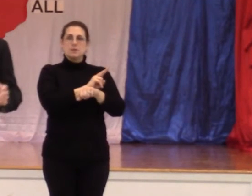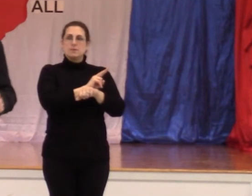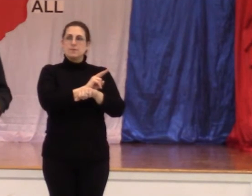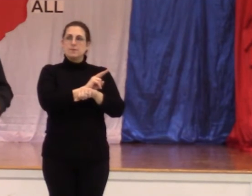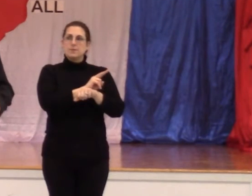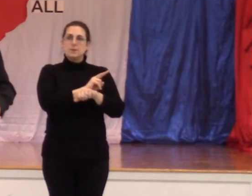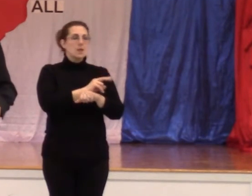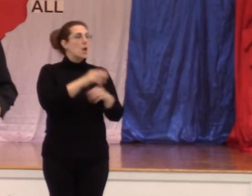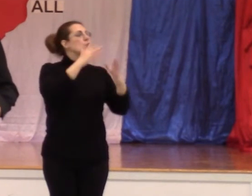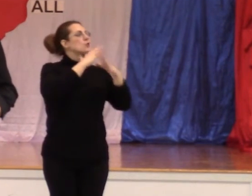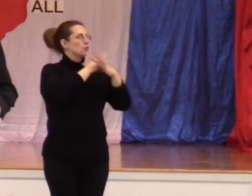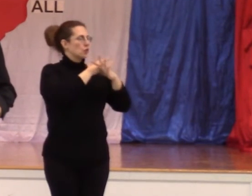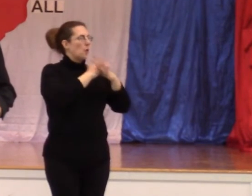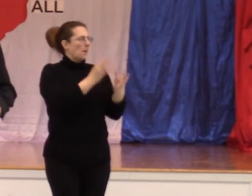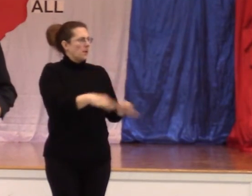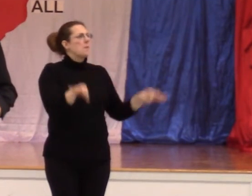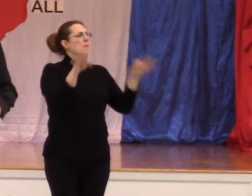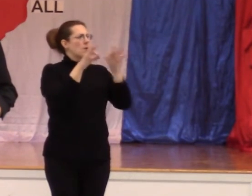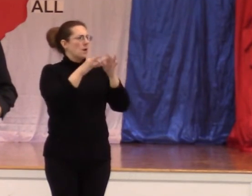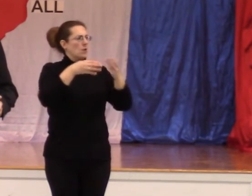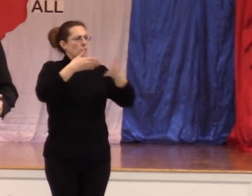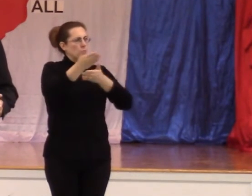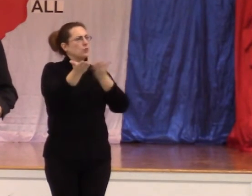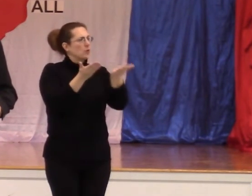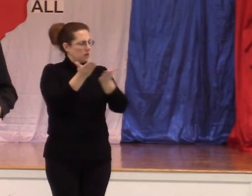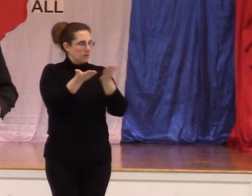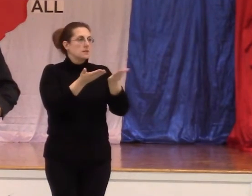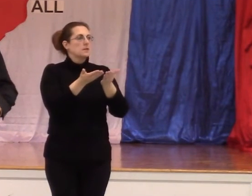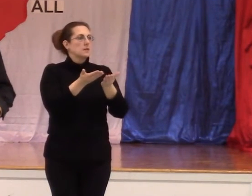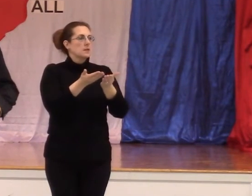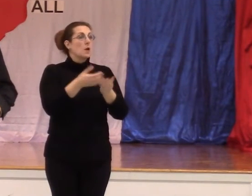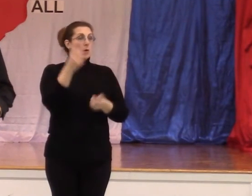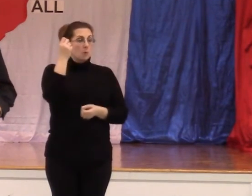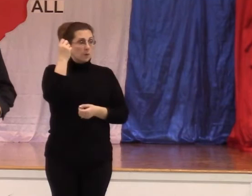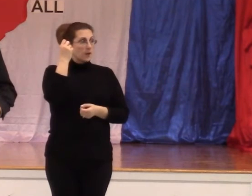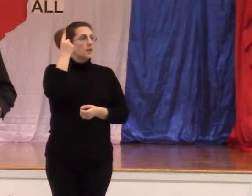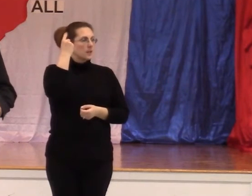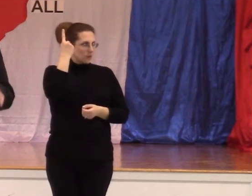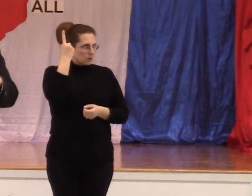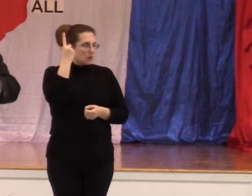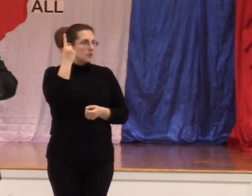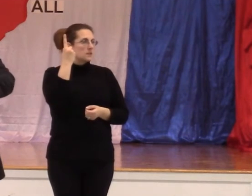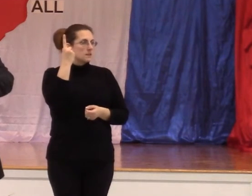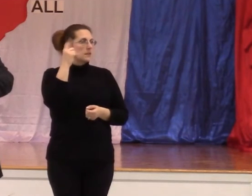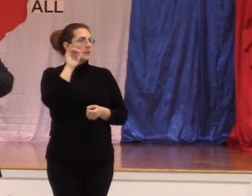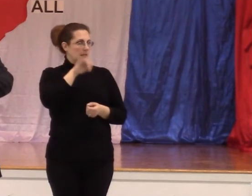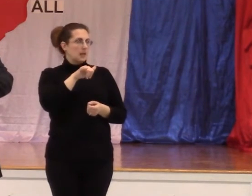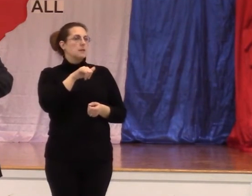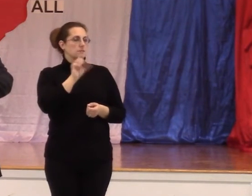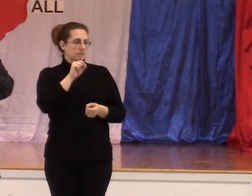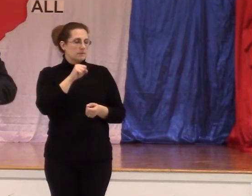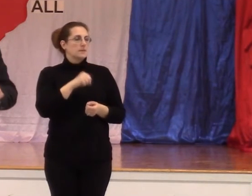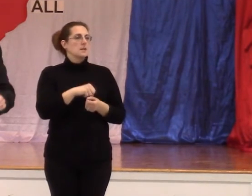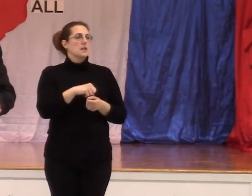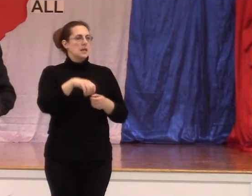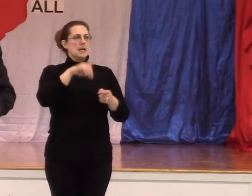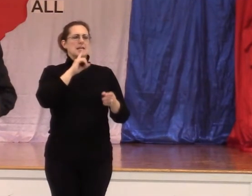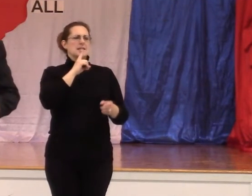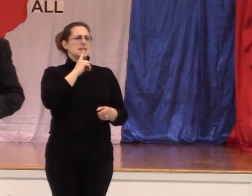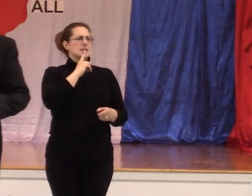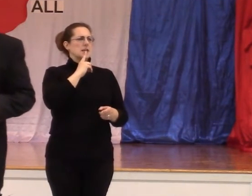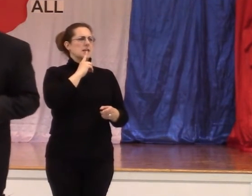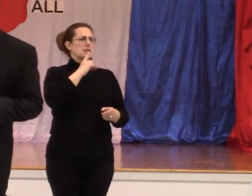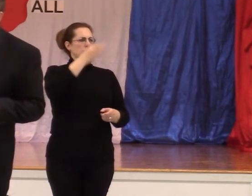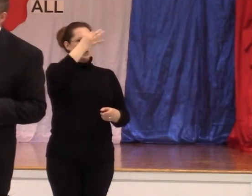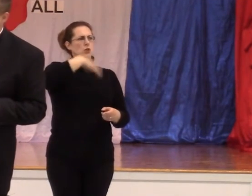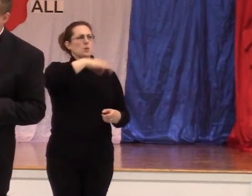Karlstadt says using German is important throughout the service. We understand vernacular as Lutherans, right? He commands communion